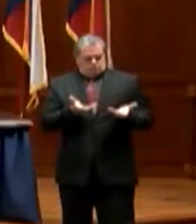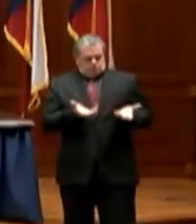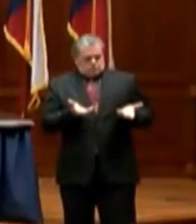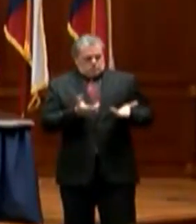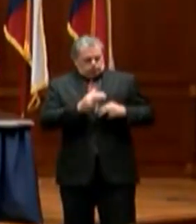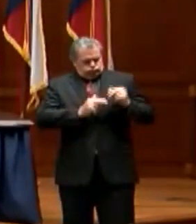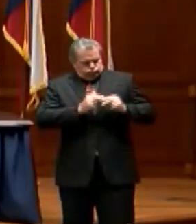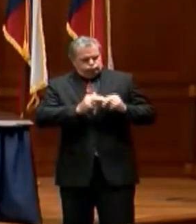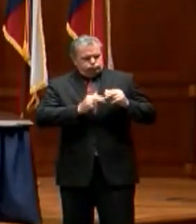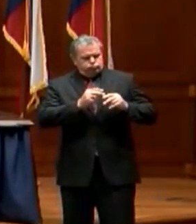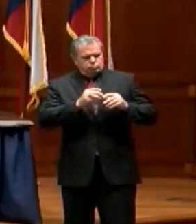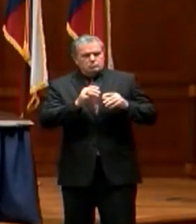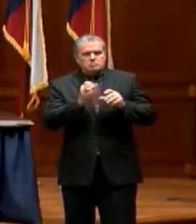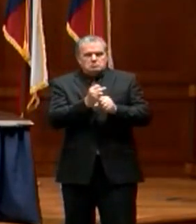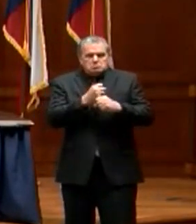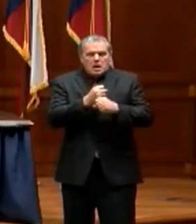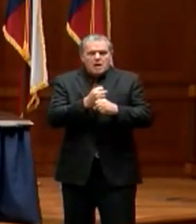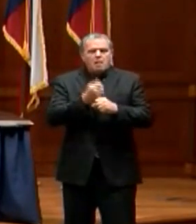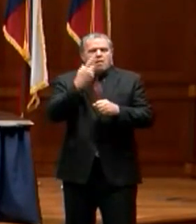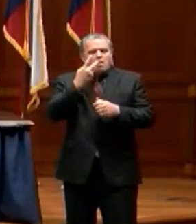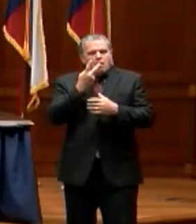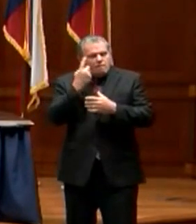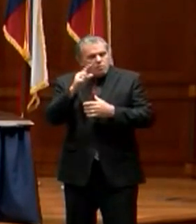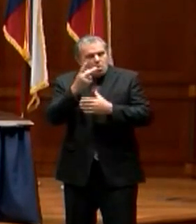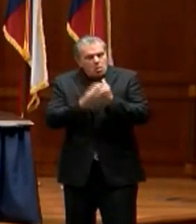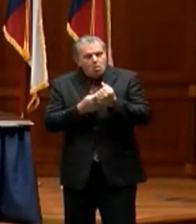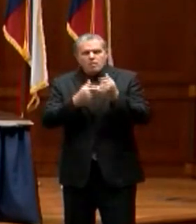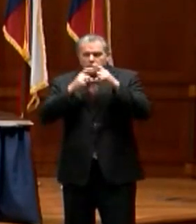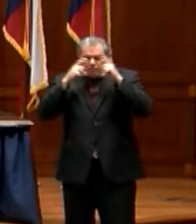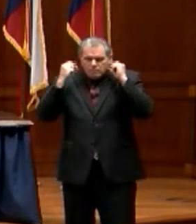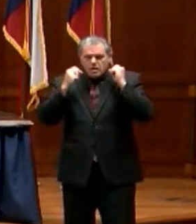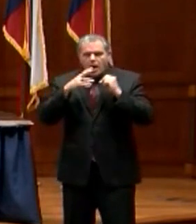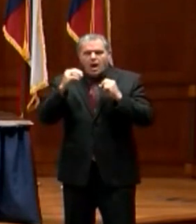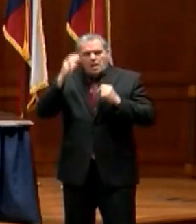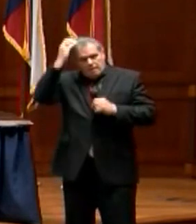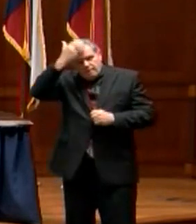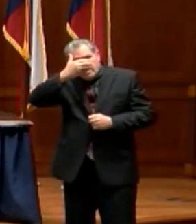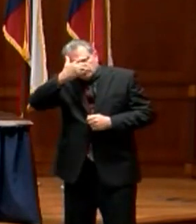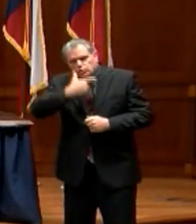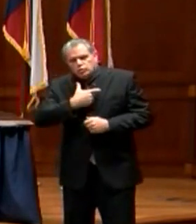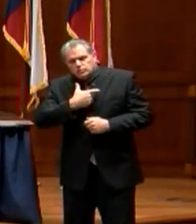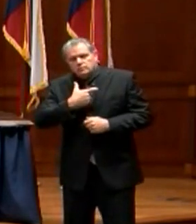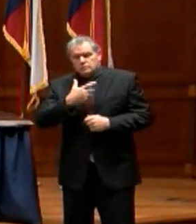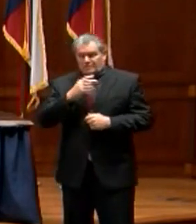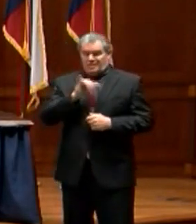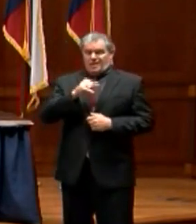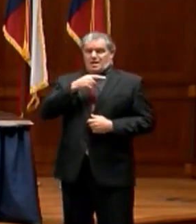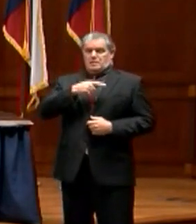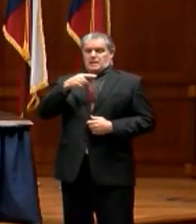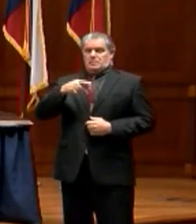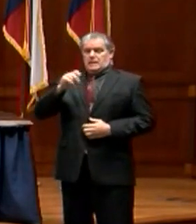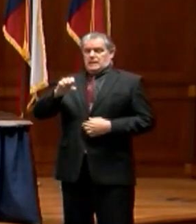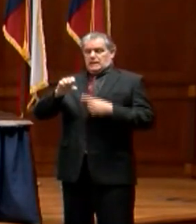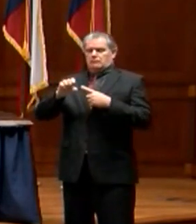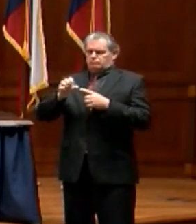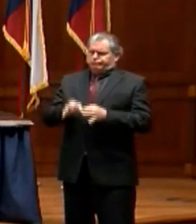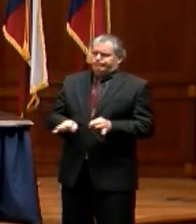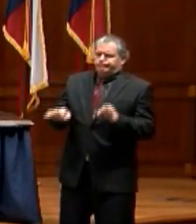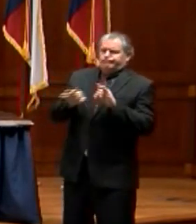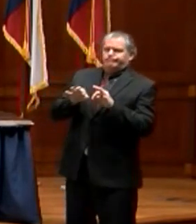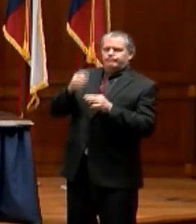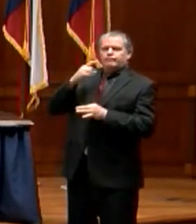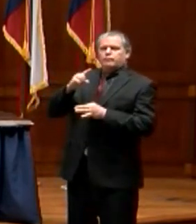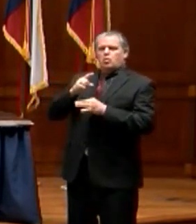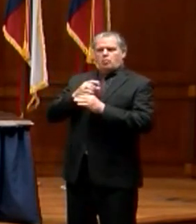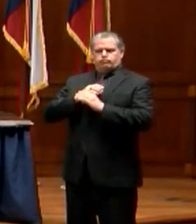that's manufacturing both face shields and masks. As we know, the personal protective equipment is a really essential part of